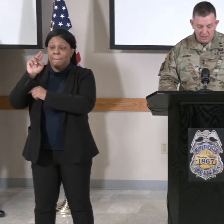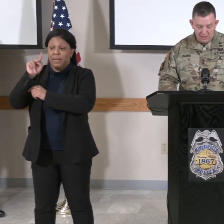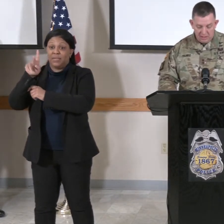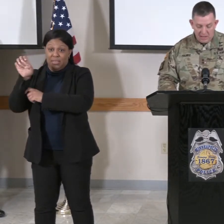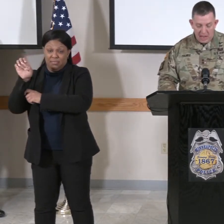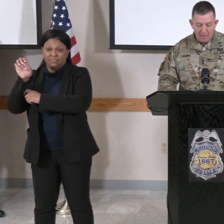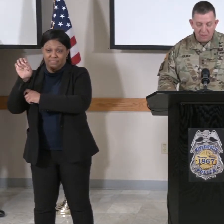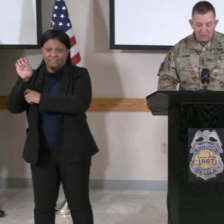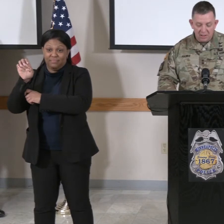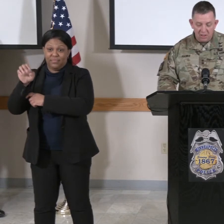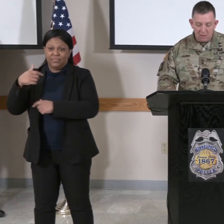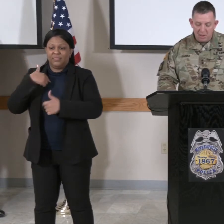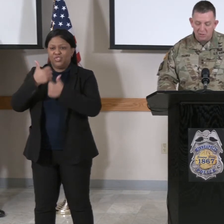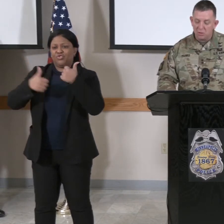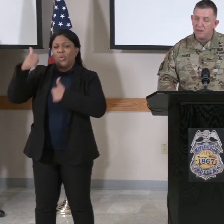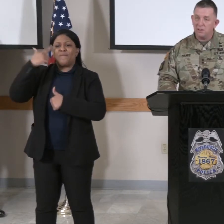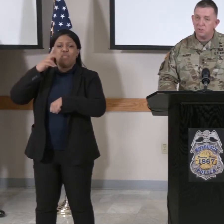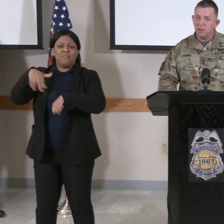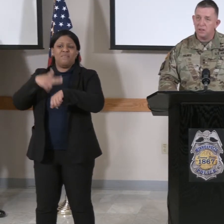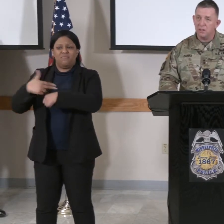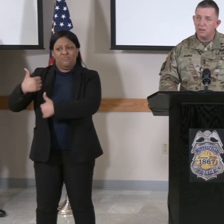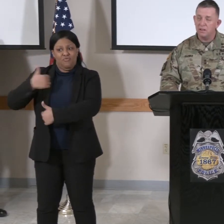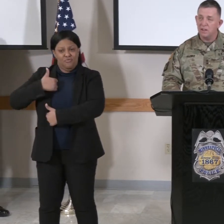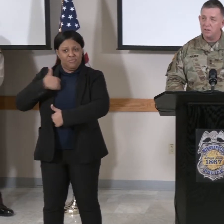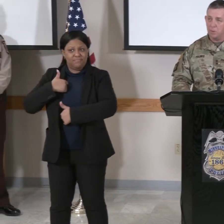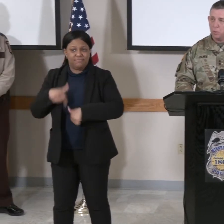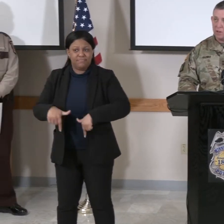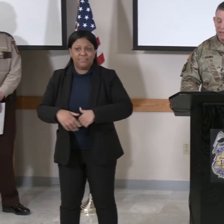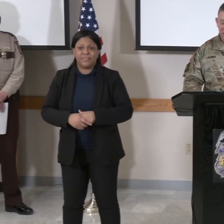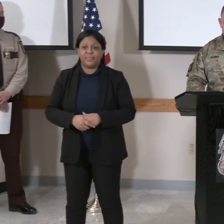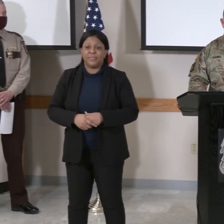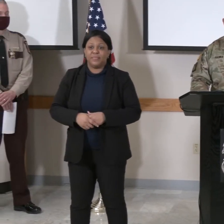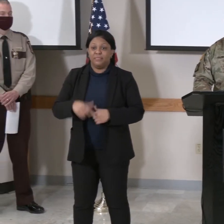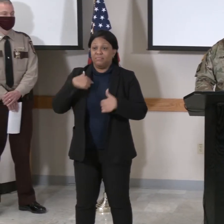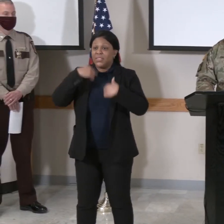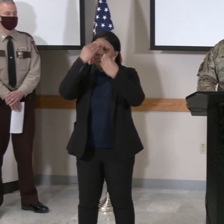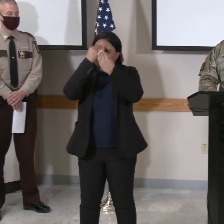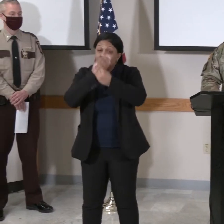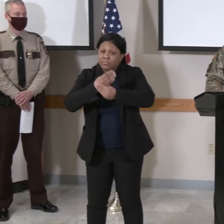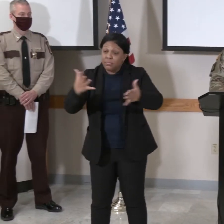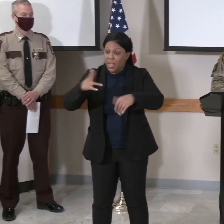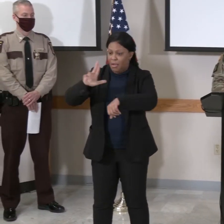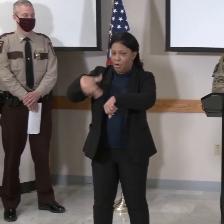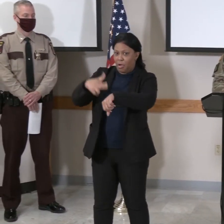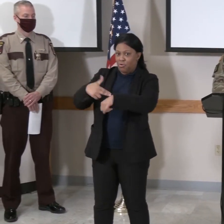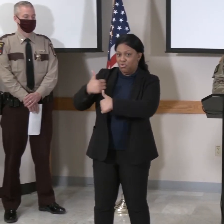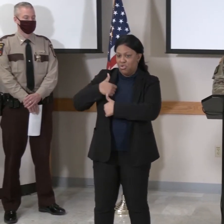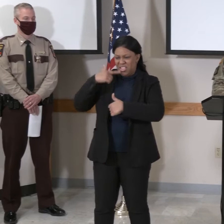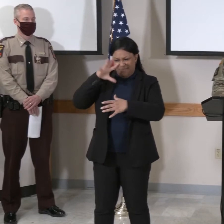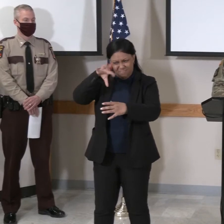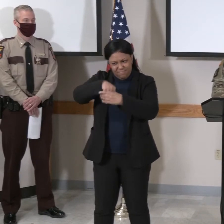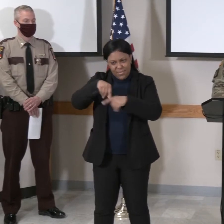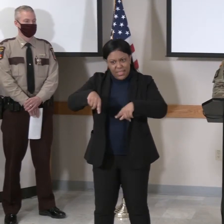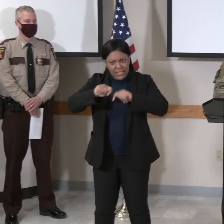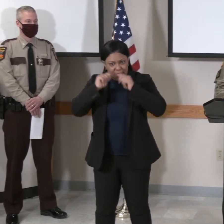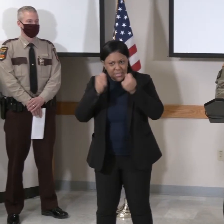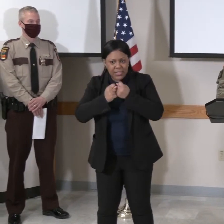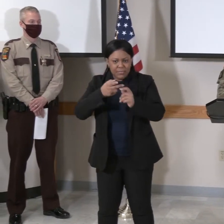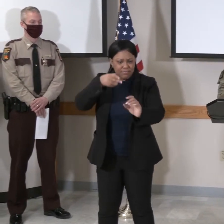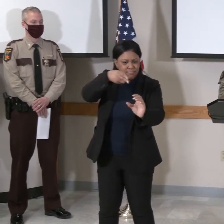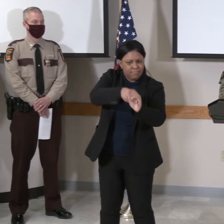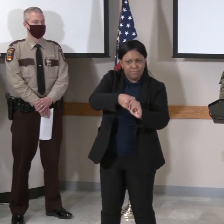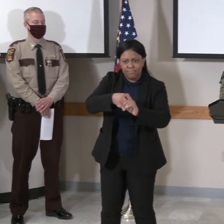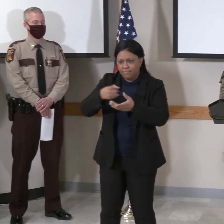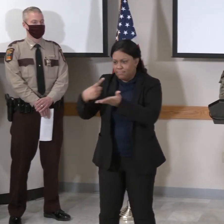Guard. I'm here to tell you the Minnesota National Guard has been working on this team and will continue to be part of this team as we